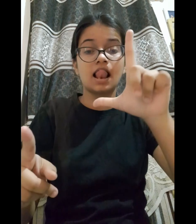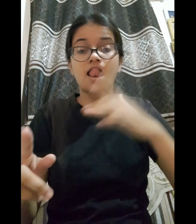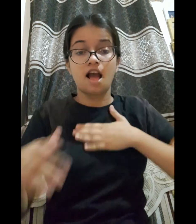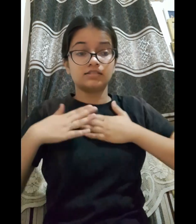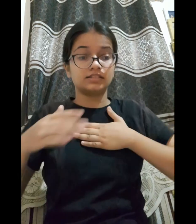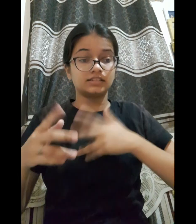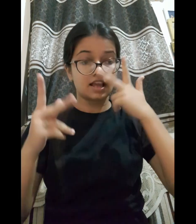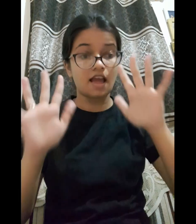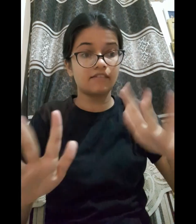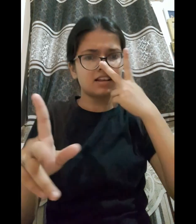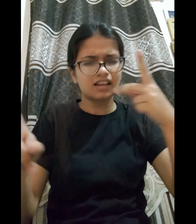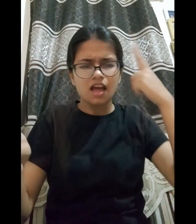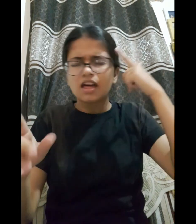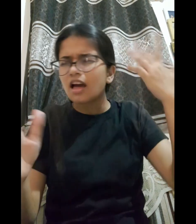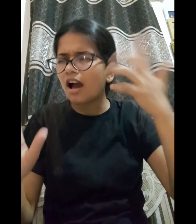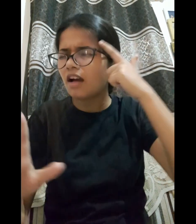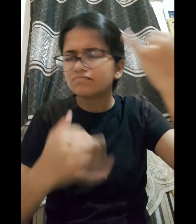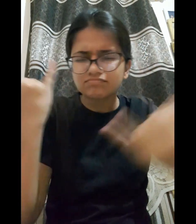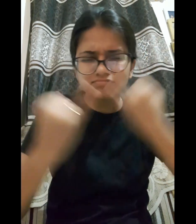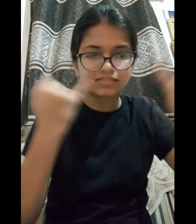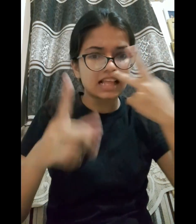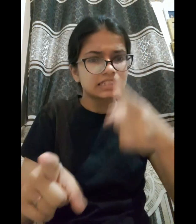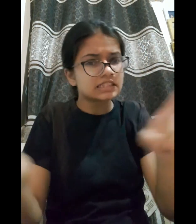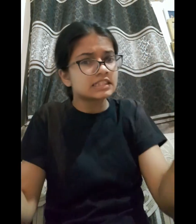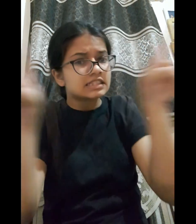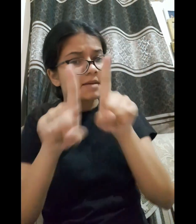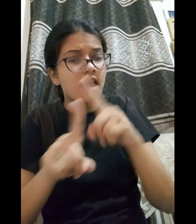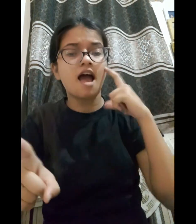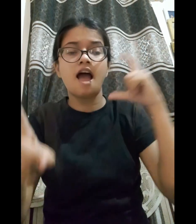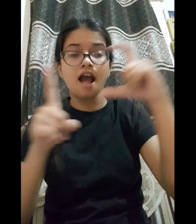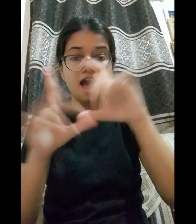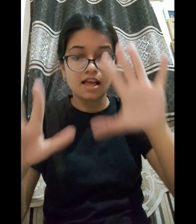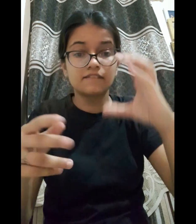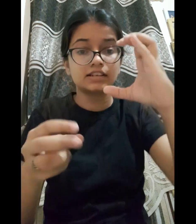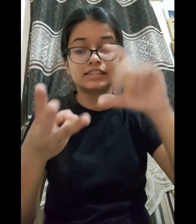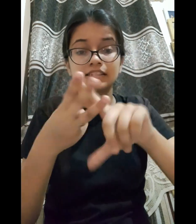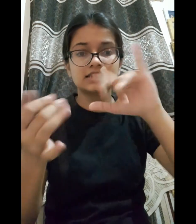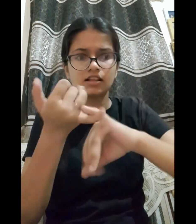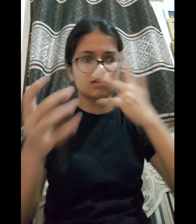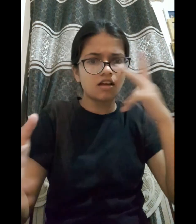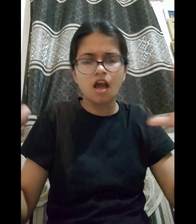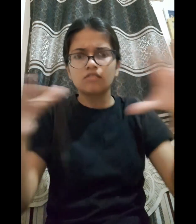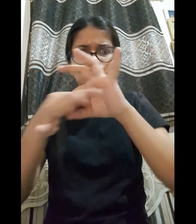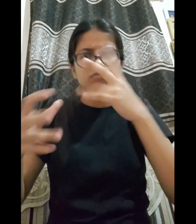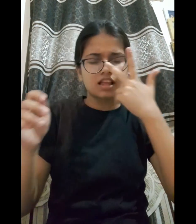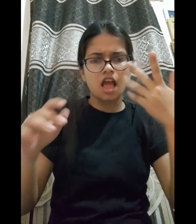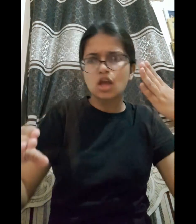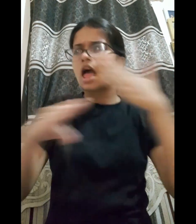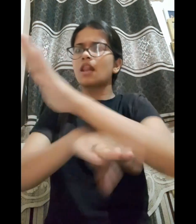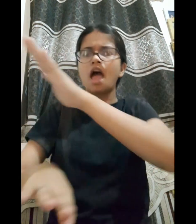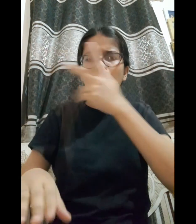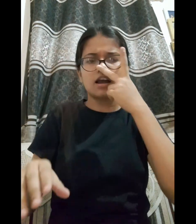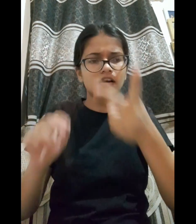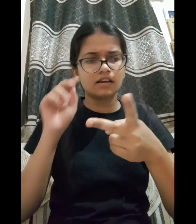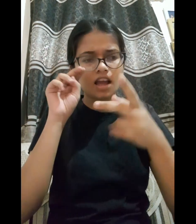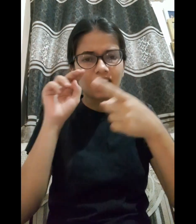viruses, recognizes the similar ID on these cells and attacks them. Once it attacks them, those cells